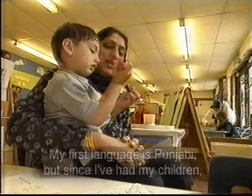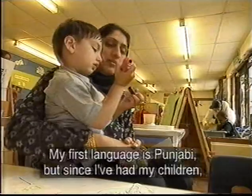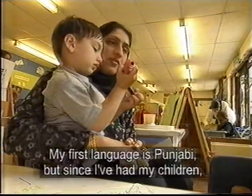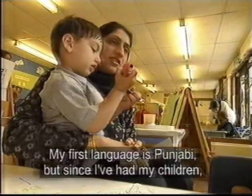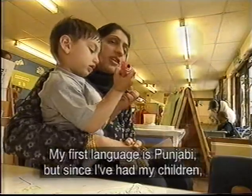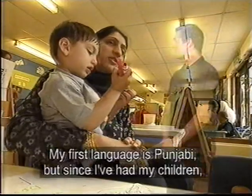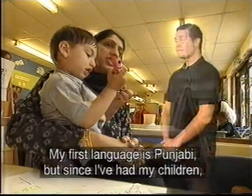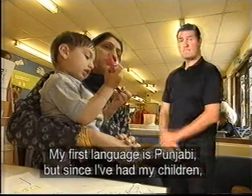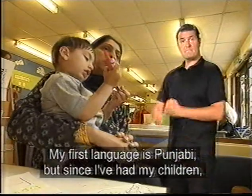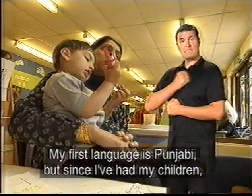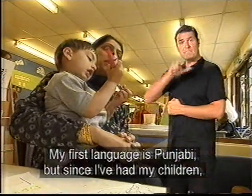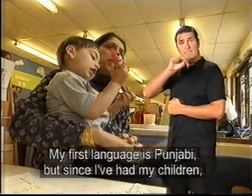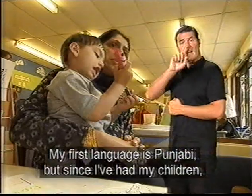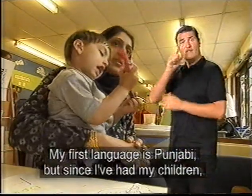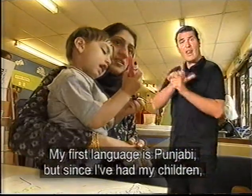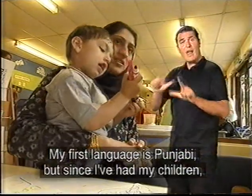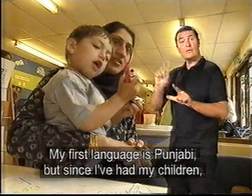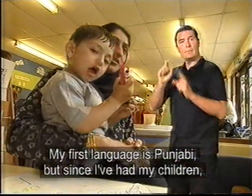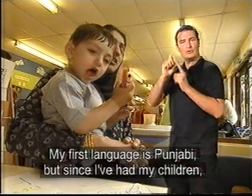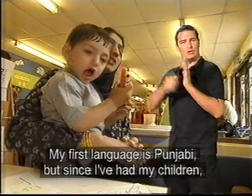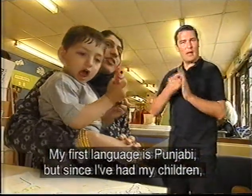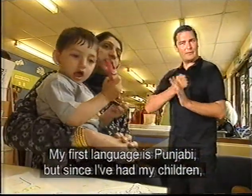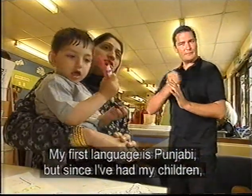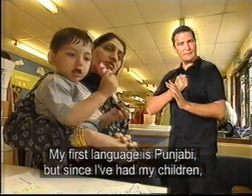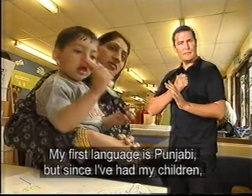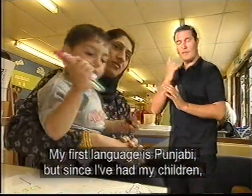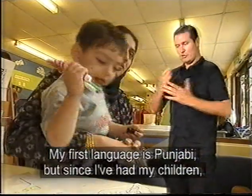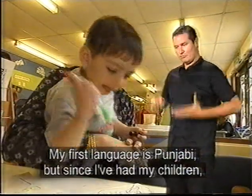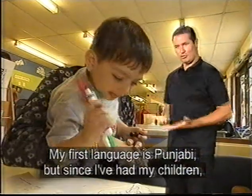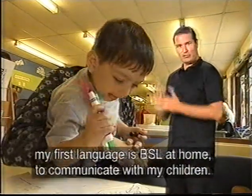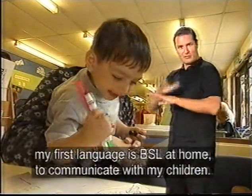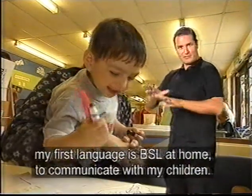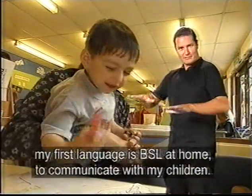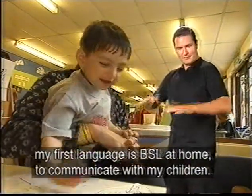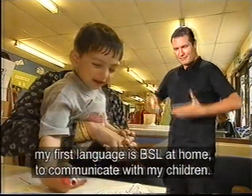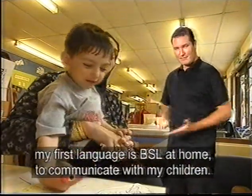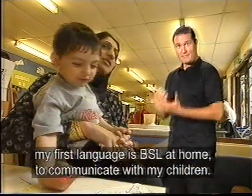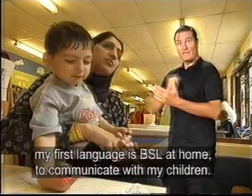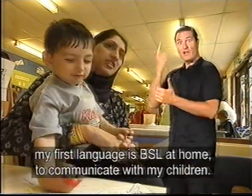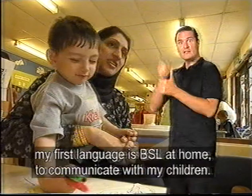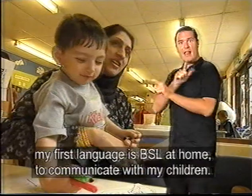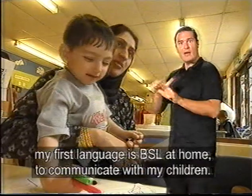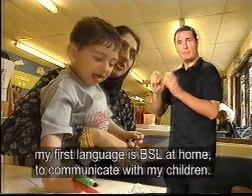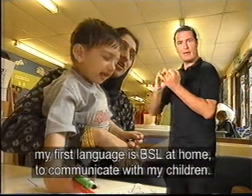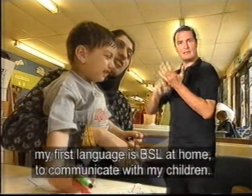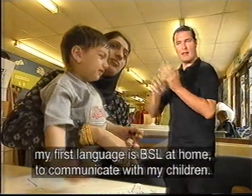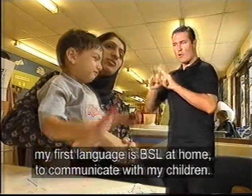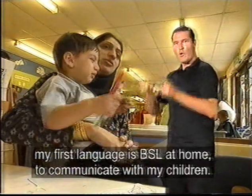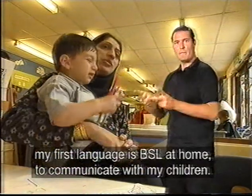My first language is Punjabi, but since I've had my children, my first language is British Sign Language at home to communicate